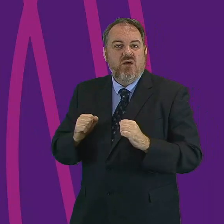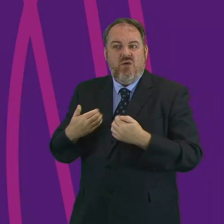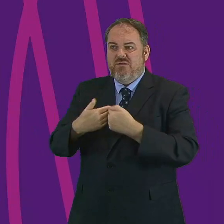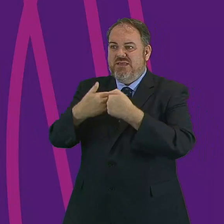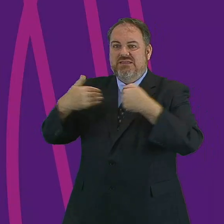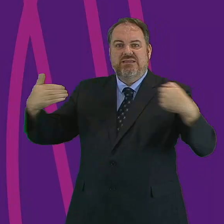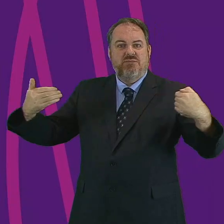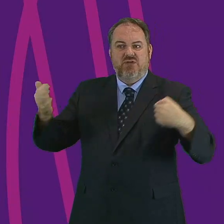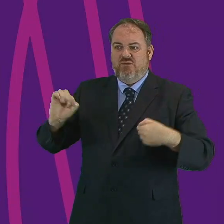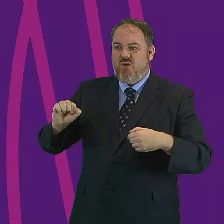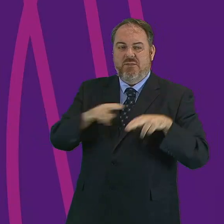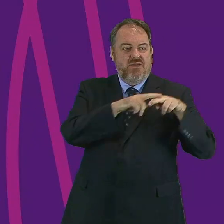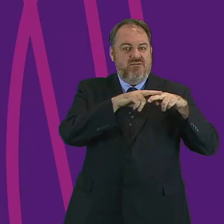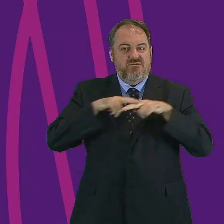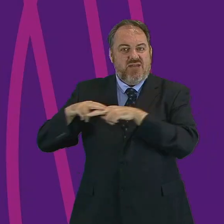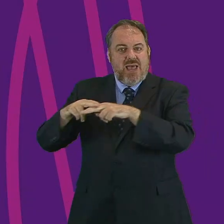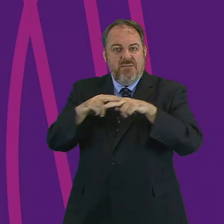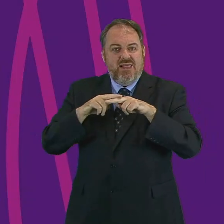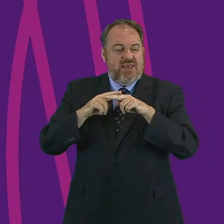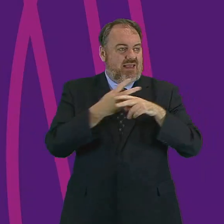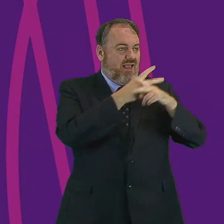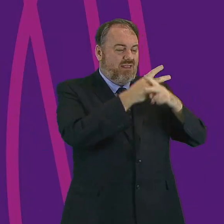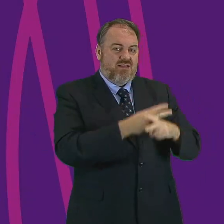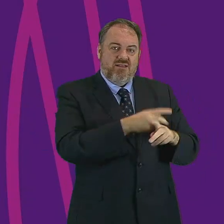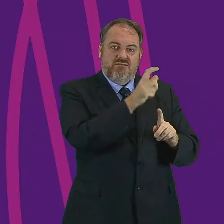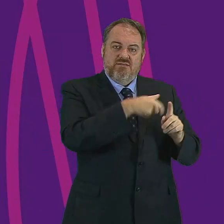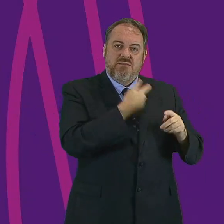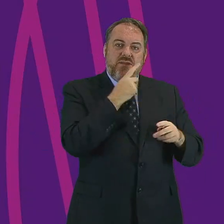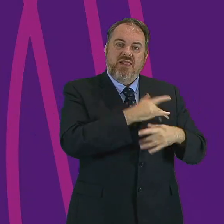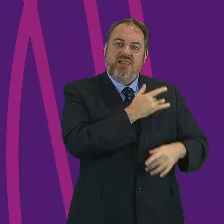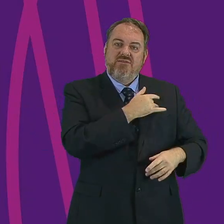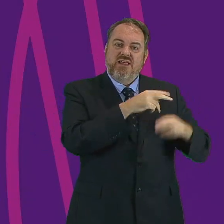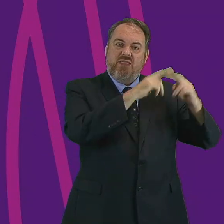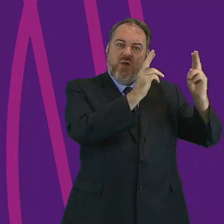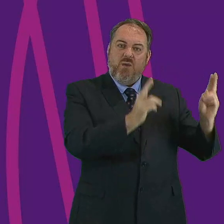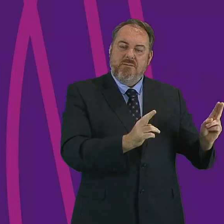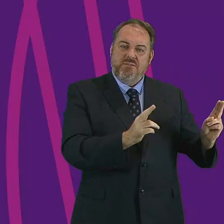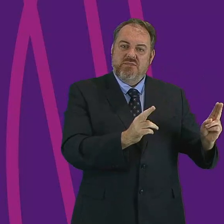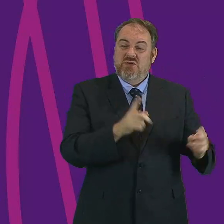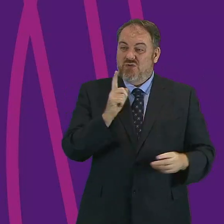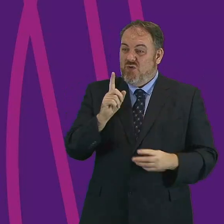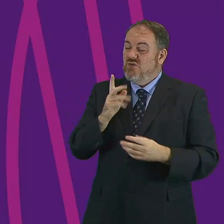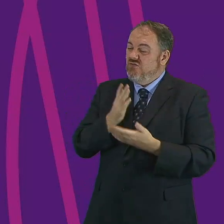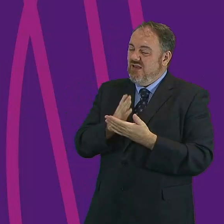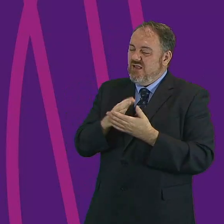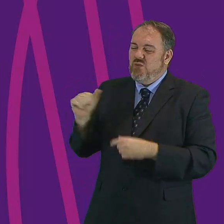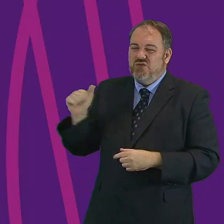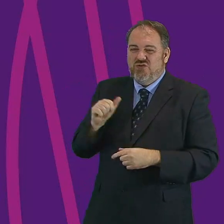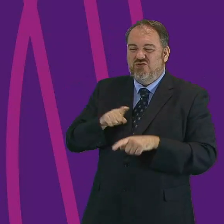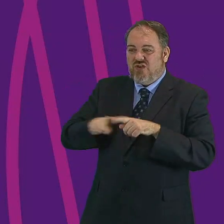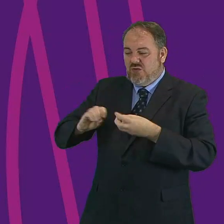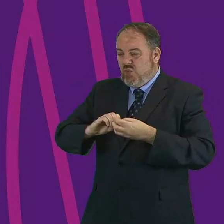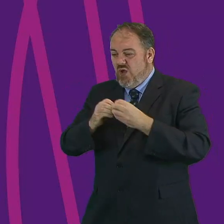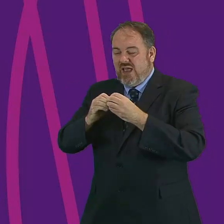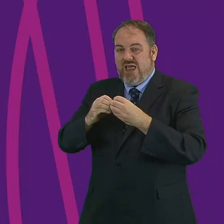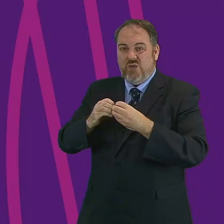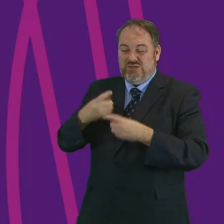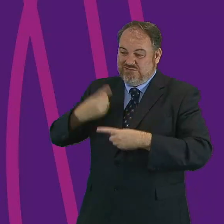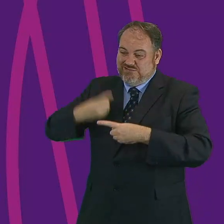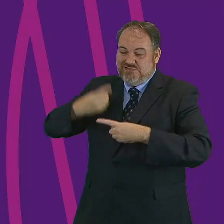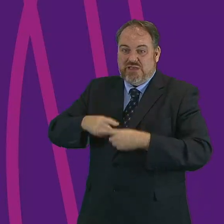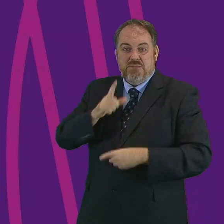of visits. It's about recognising and reinstating family caregivers as equal partners in their loved ones'